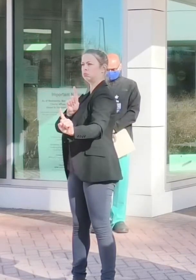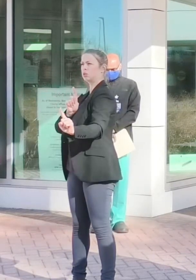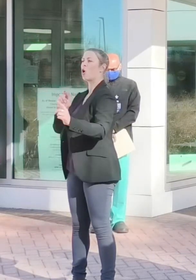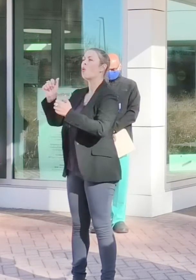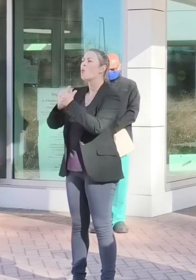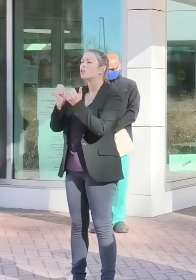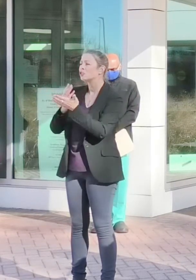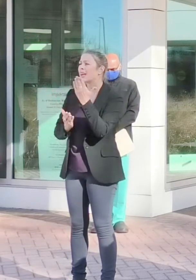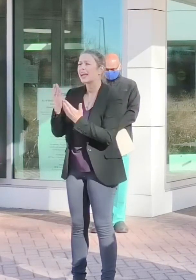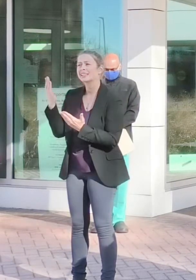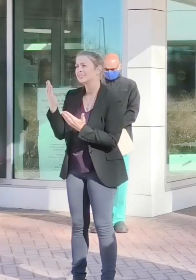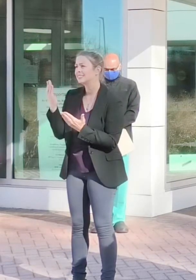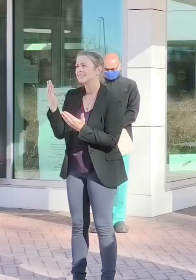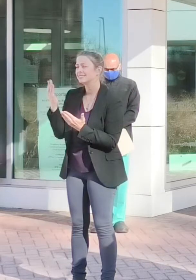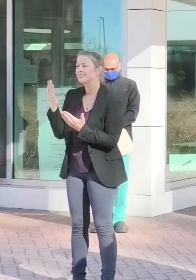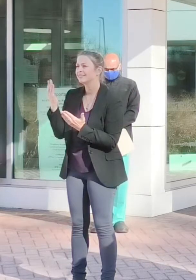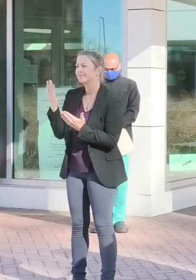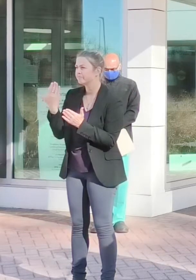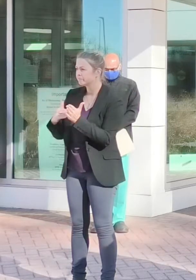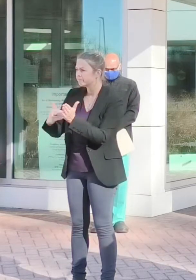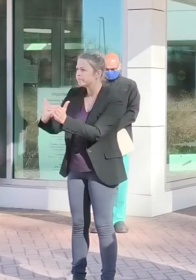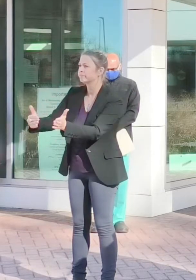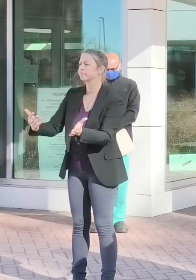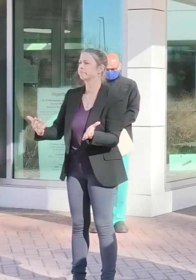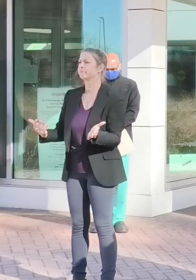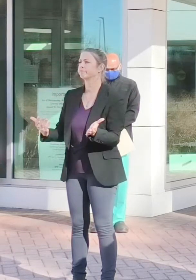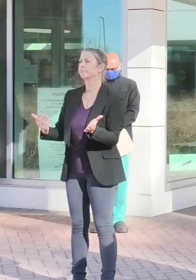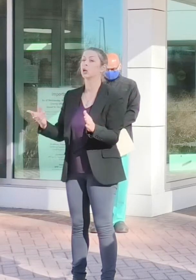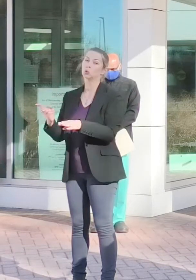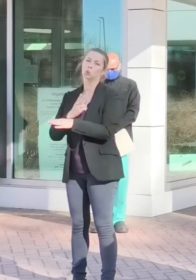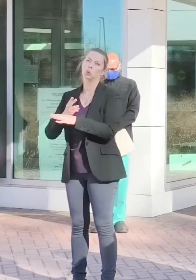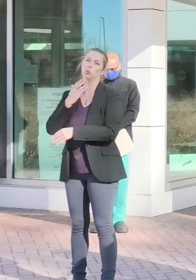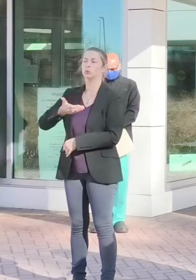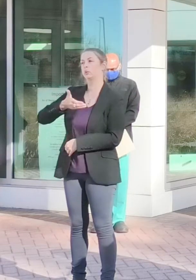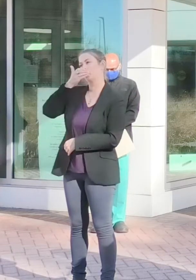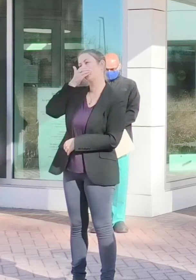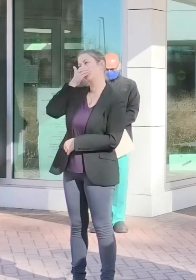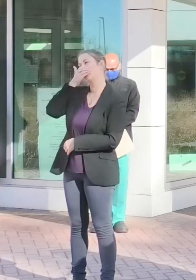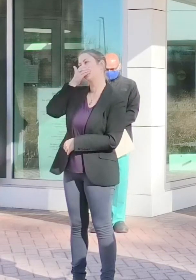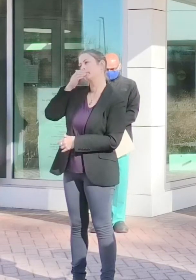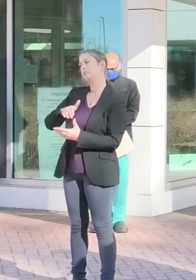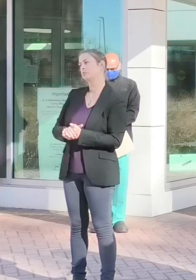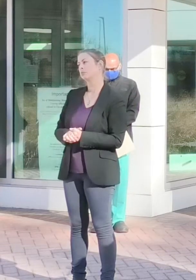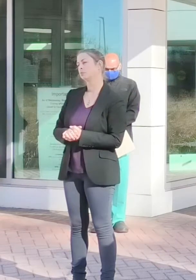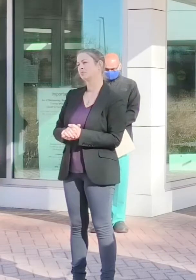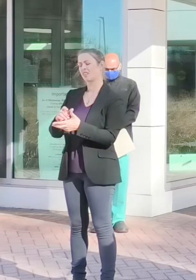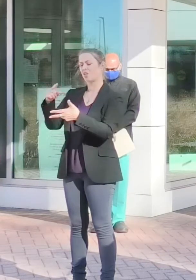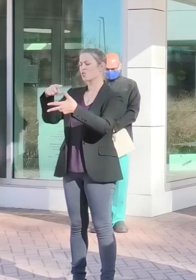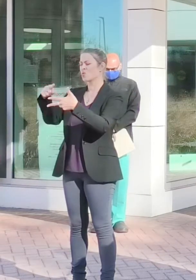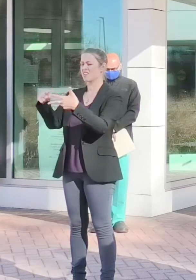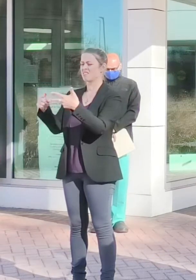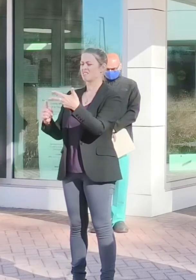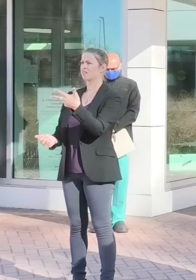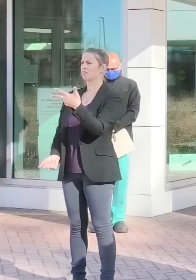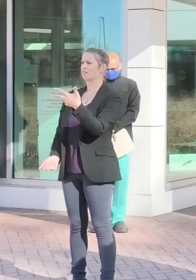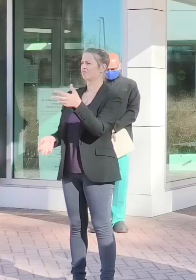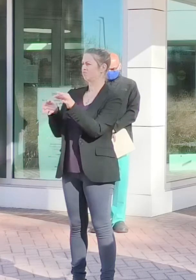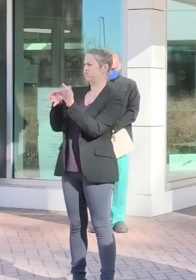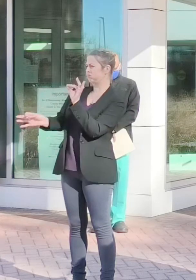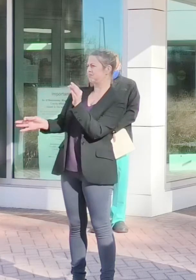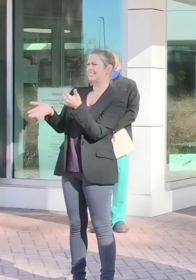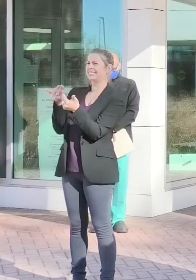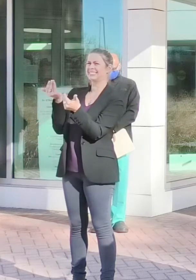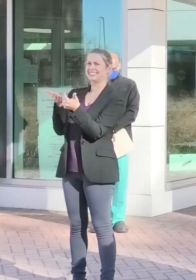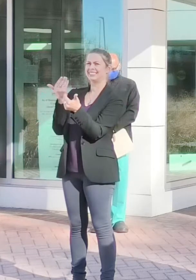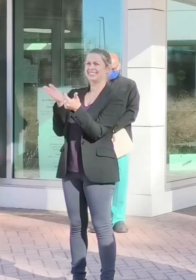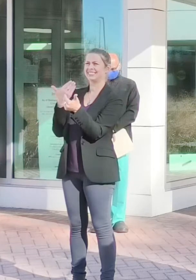the 20-second rule. And wear your face covering. 3 things that we can easily do to reduce